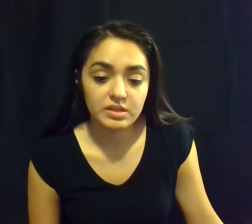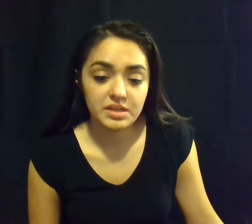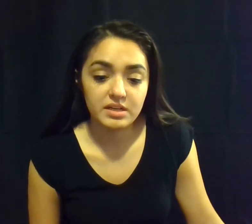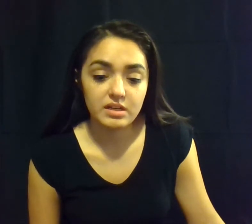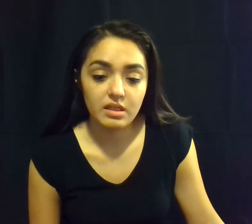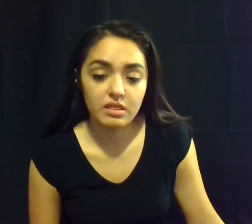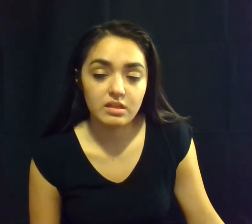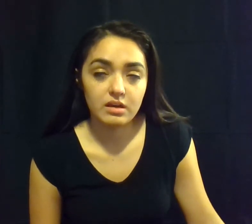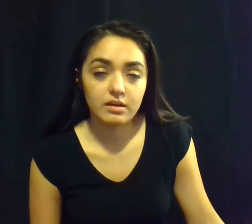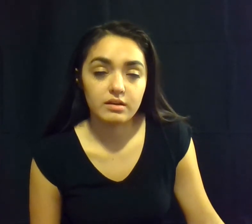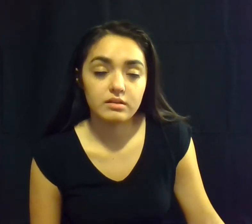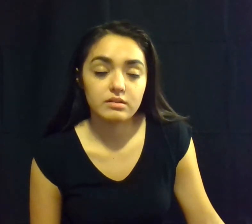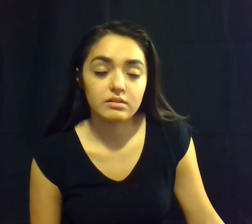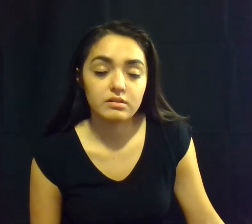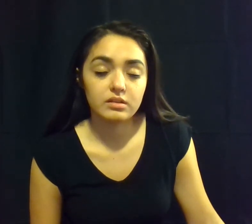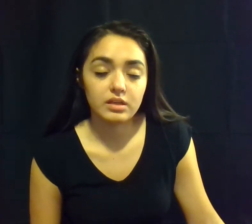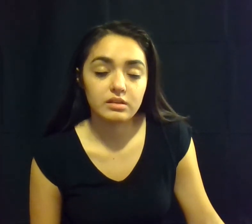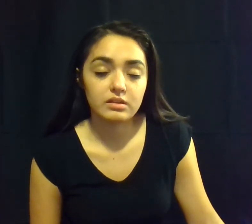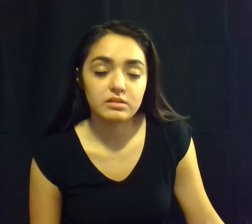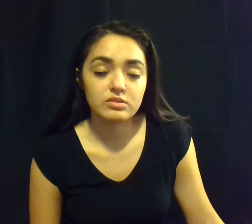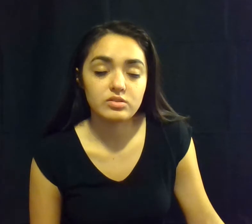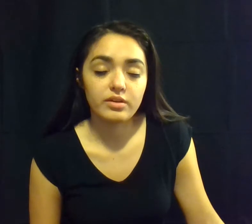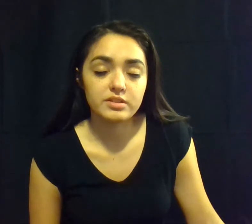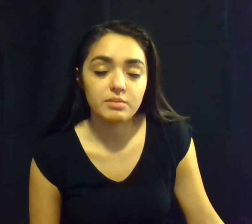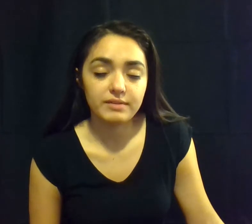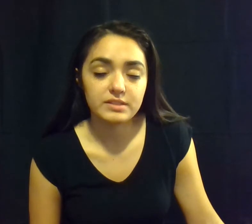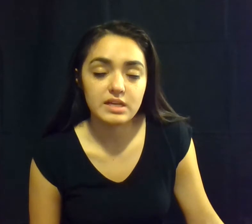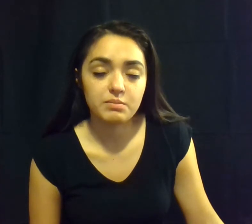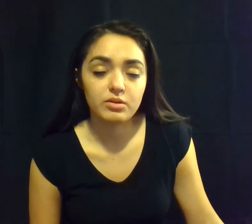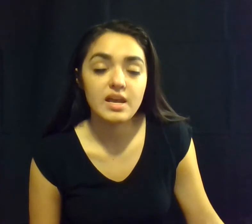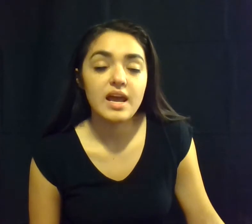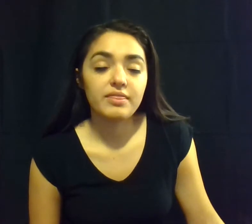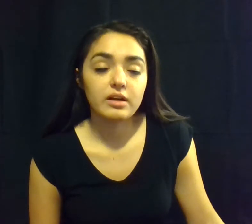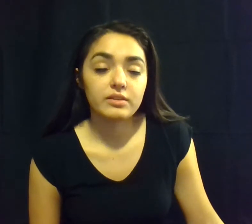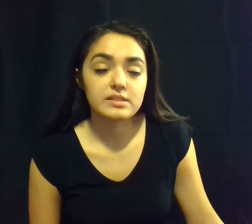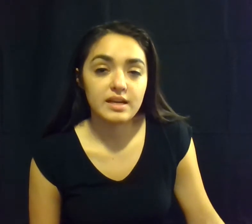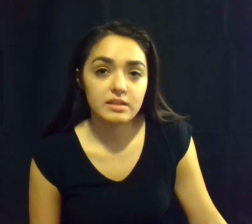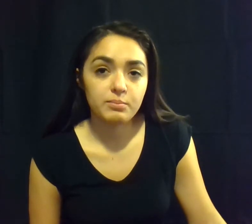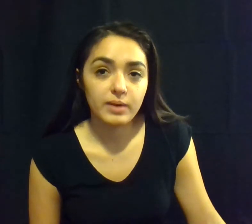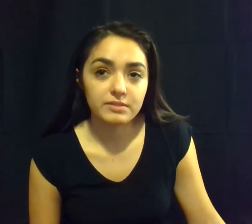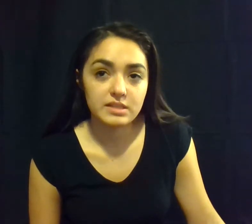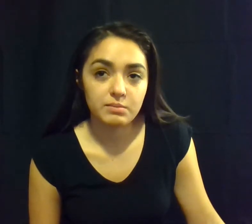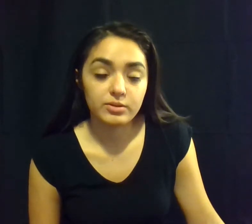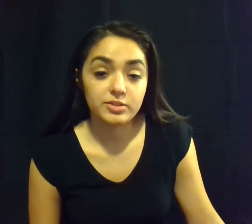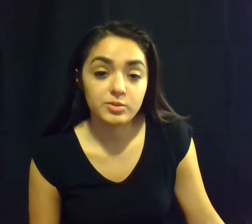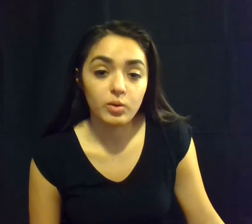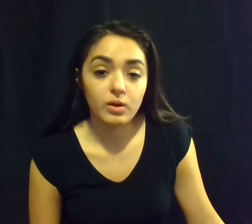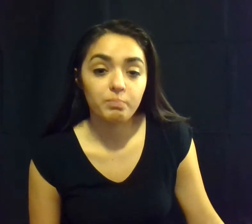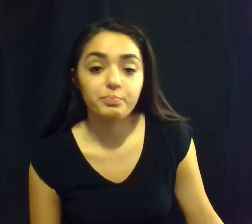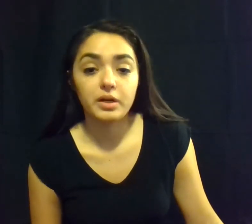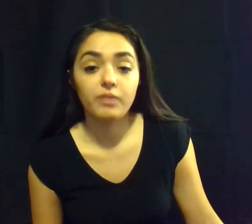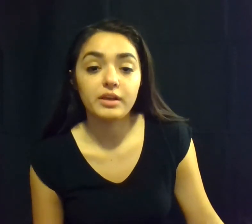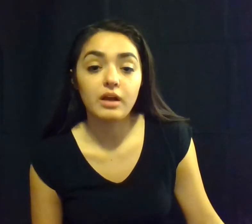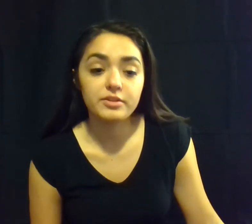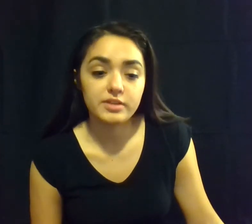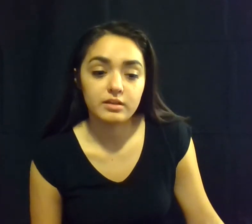in the so there's the breakfast table, and then on the side of the breakfast table there's a wall, but on the other side of the